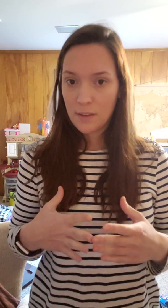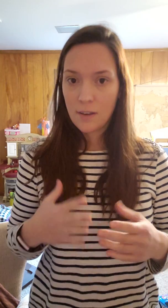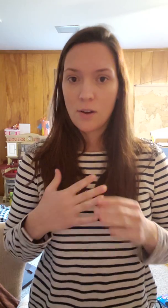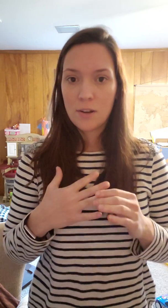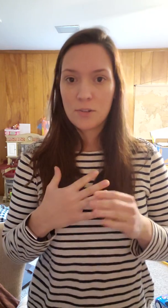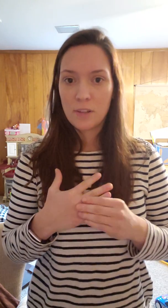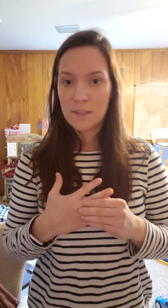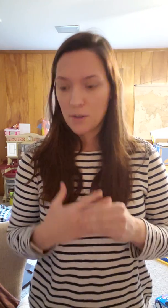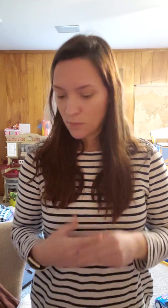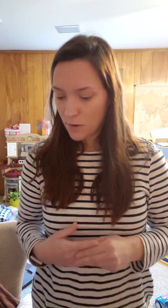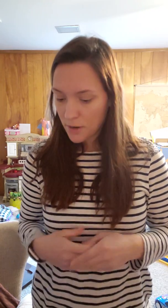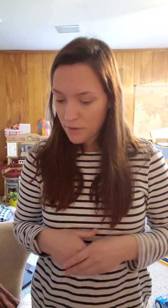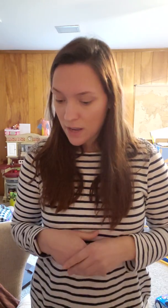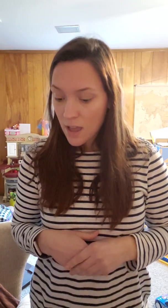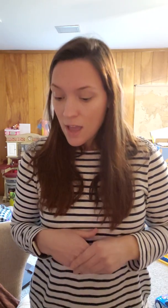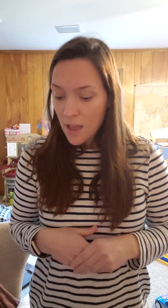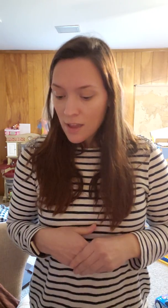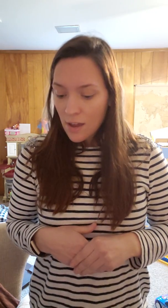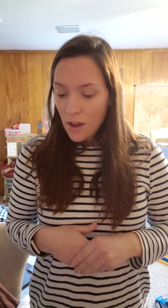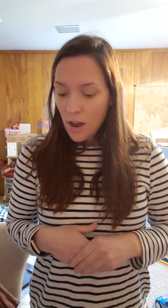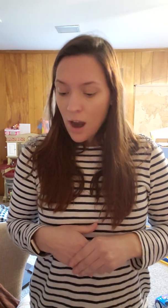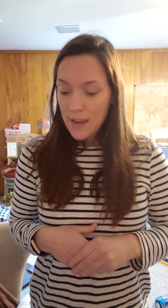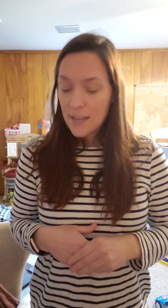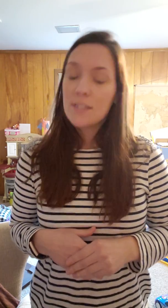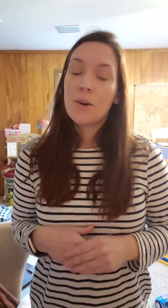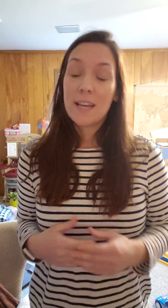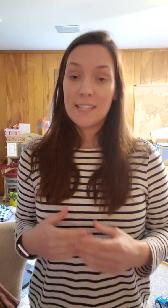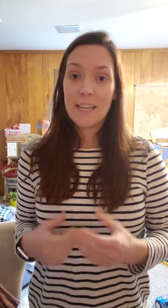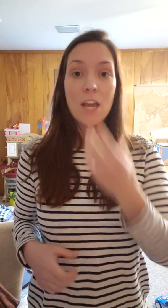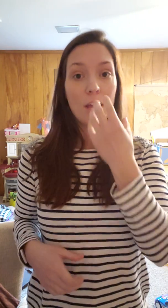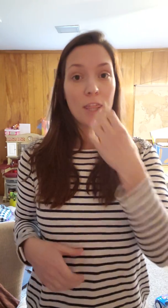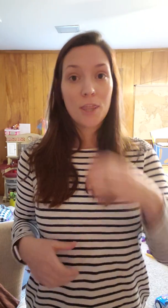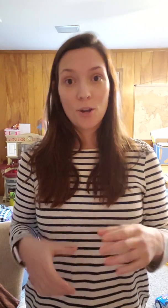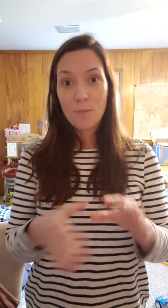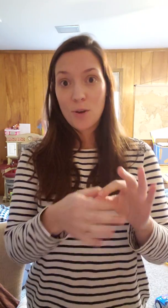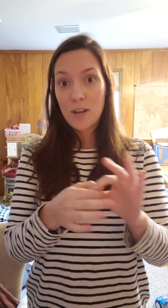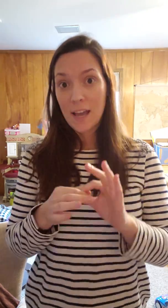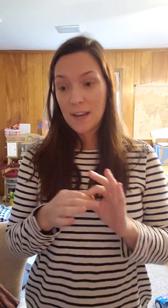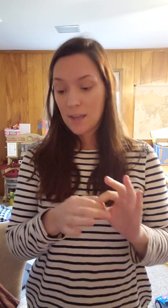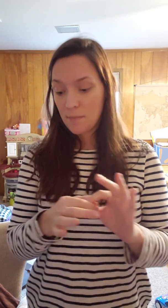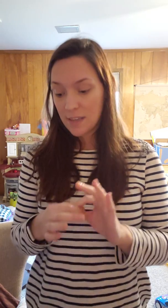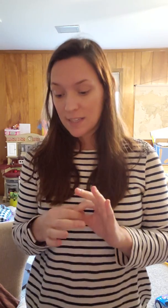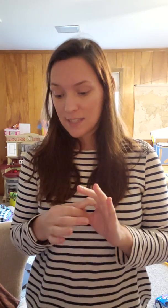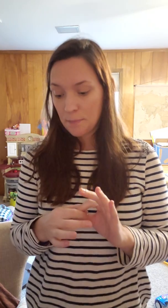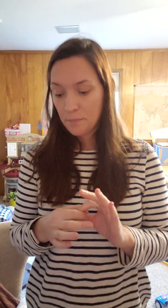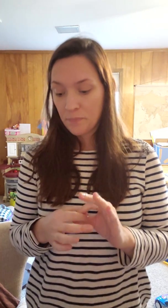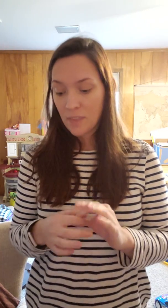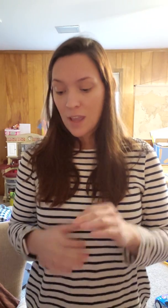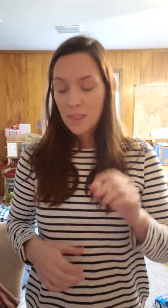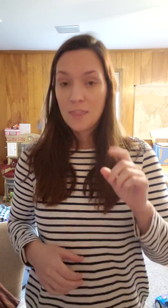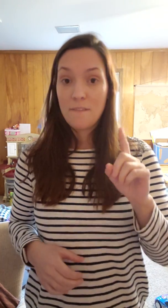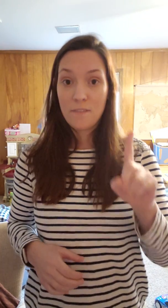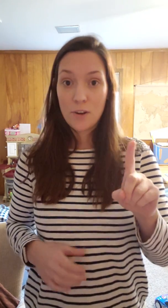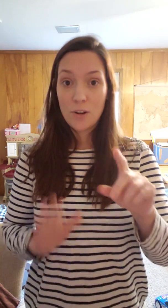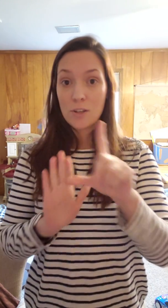it oh I just realized I'm not wearing my ring all right so I sing thermodynamics the first